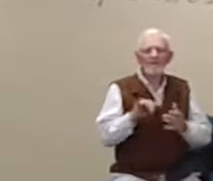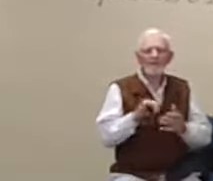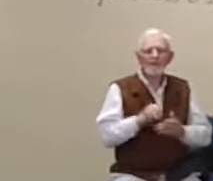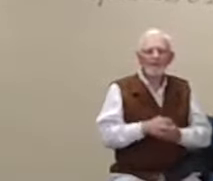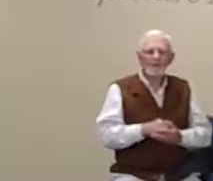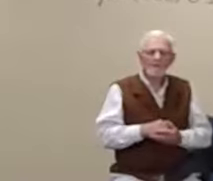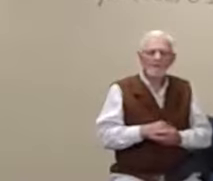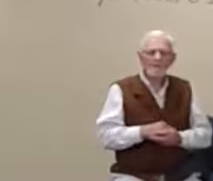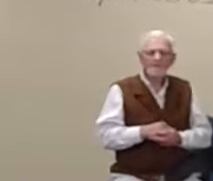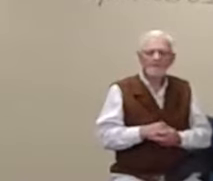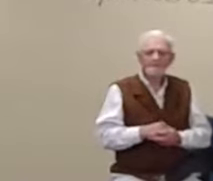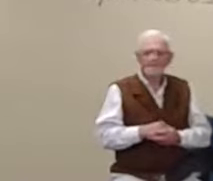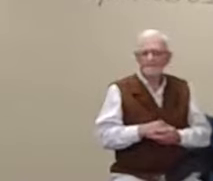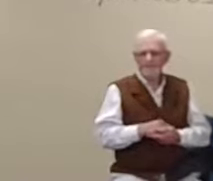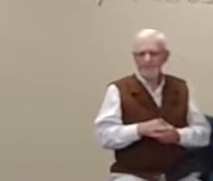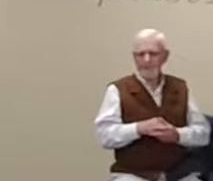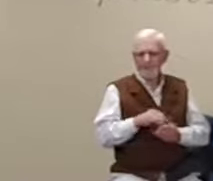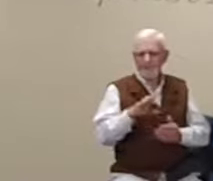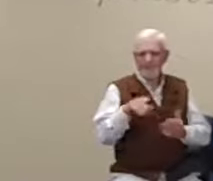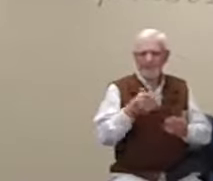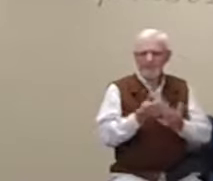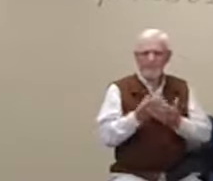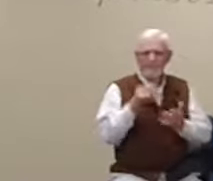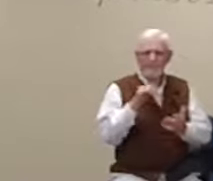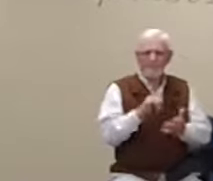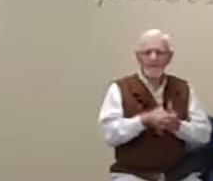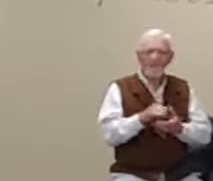I don't know, Pensacola, Jerusalem, whatever.